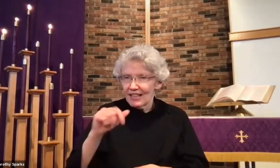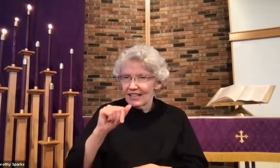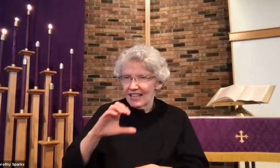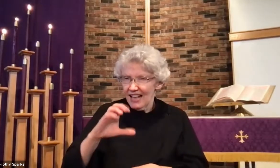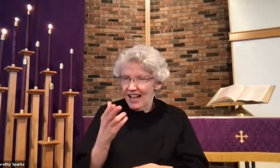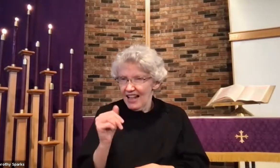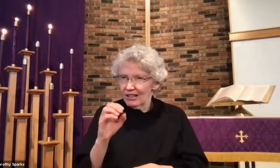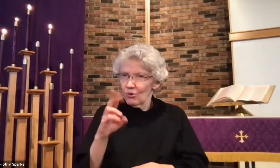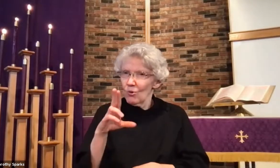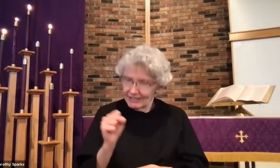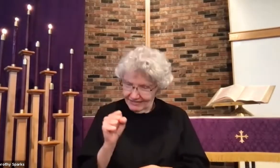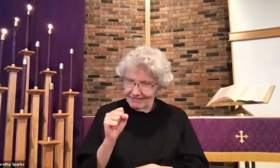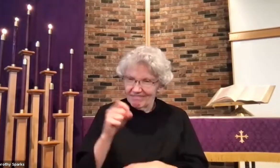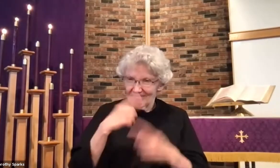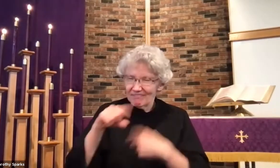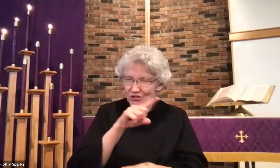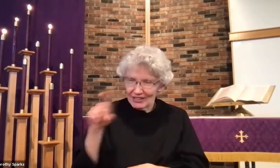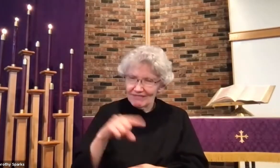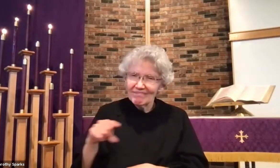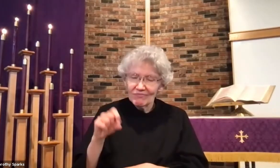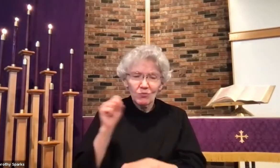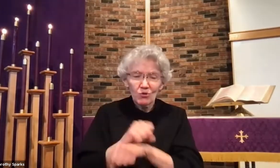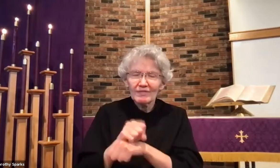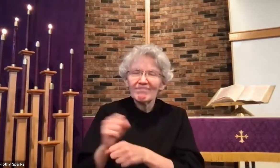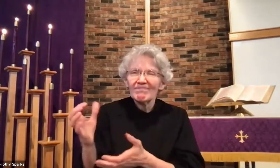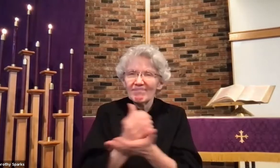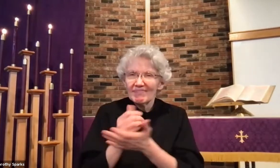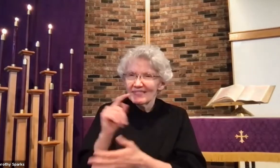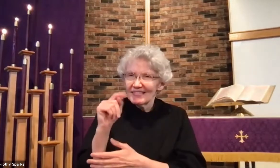And in Jericho, there was a man named Zacchaeus.